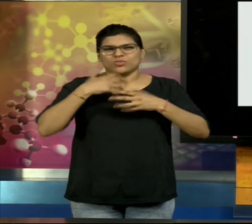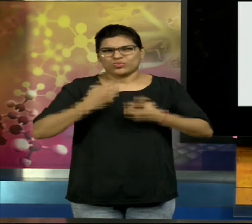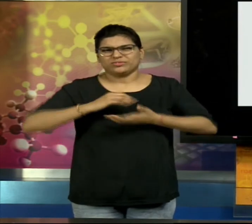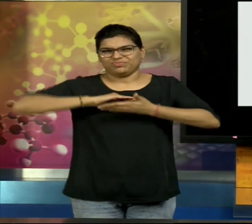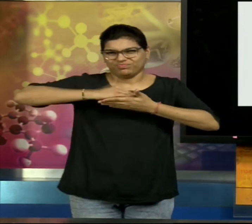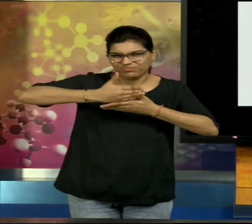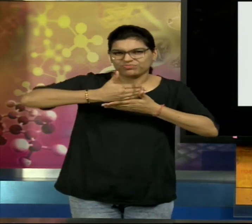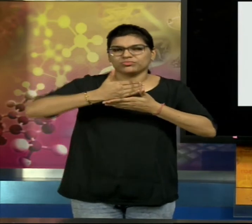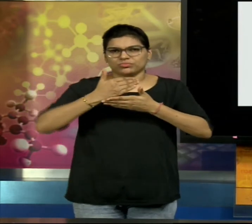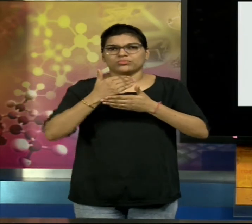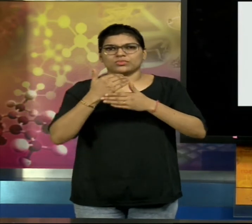Mail order business.